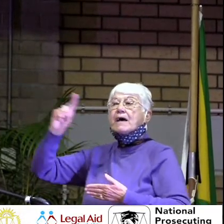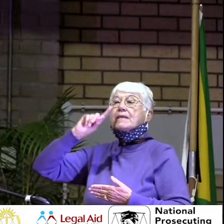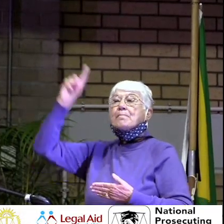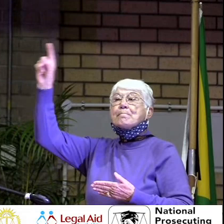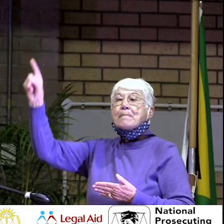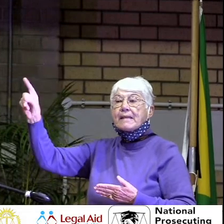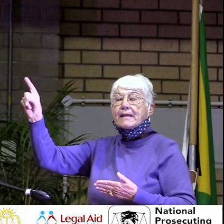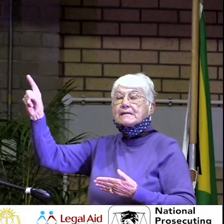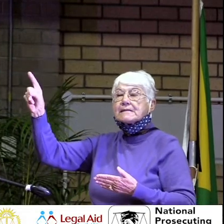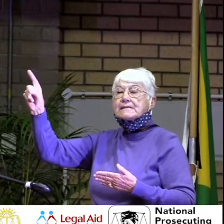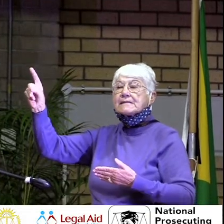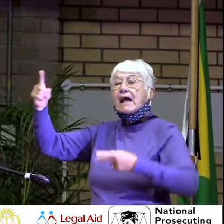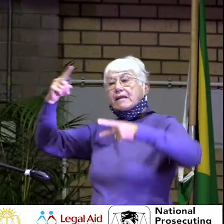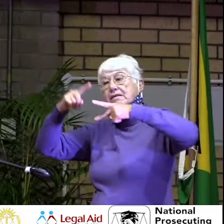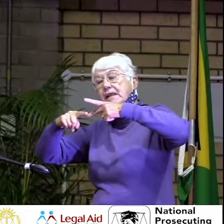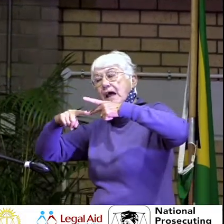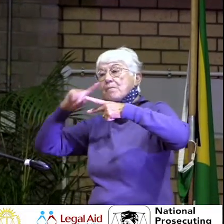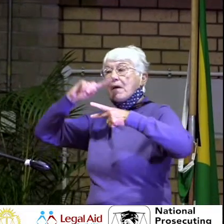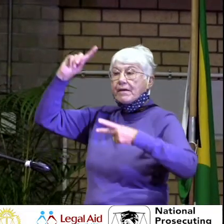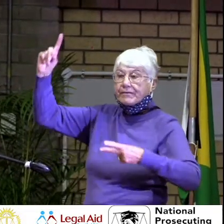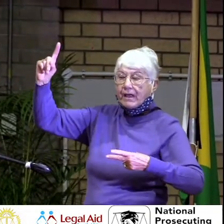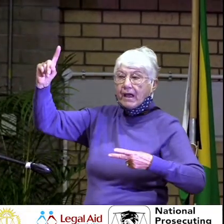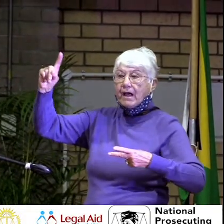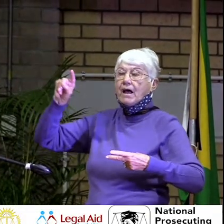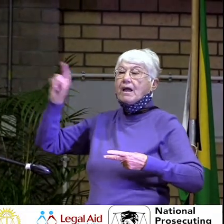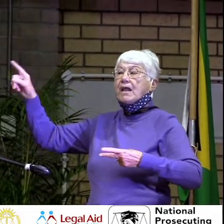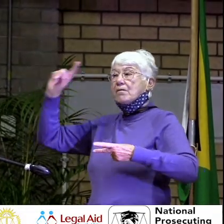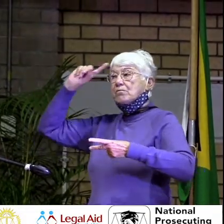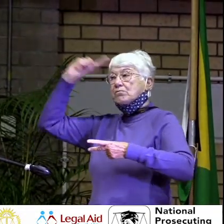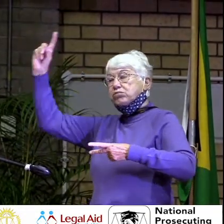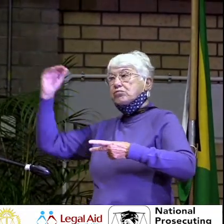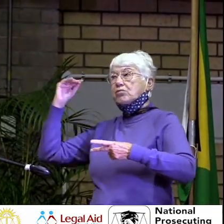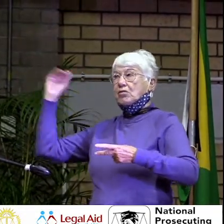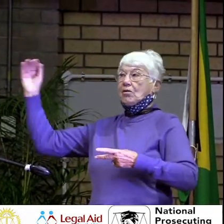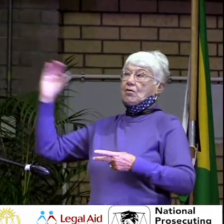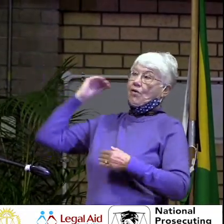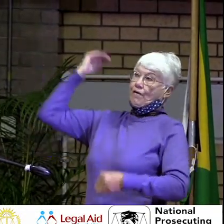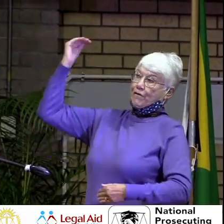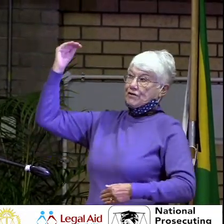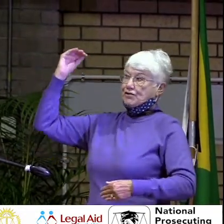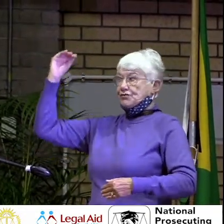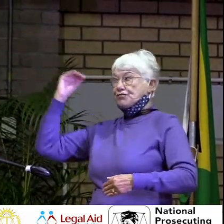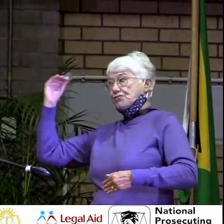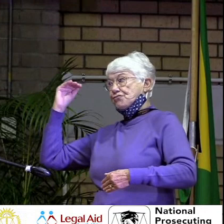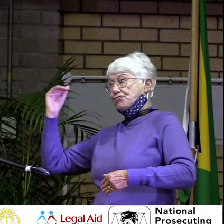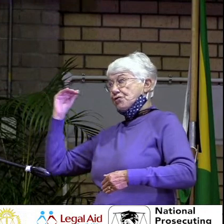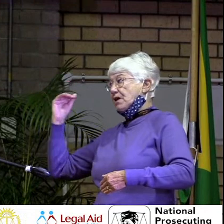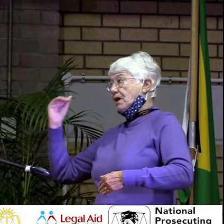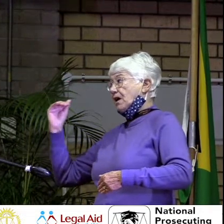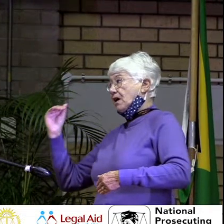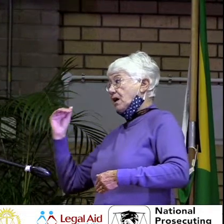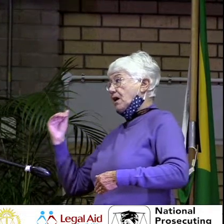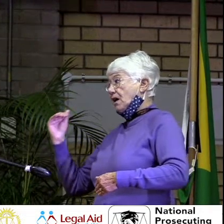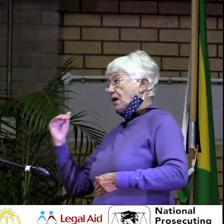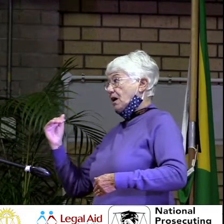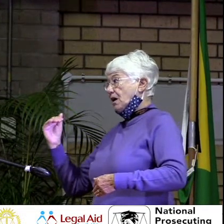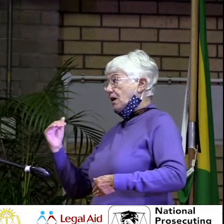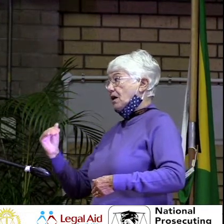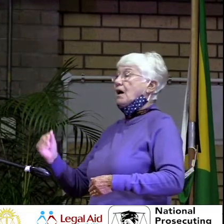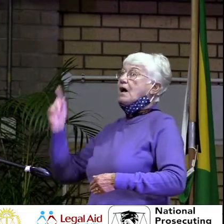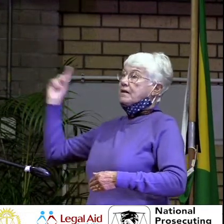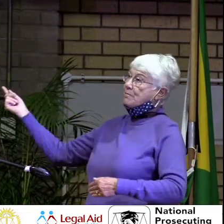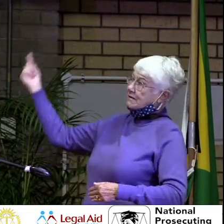80. The government officials must get out of their offices and go to the